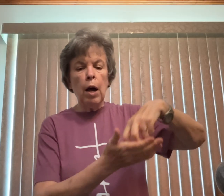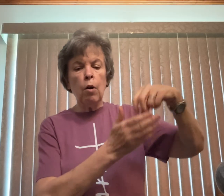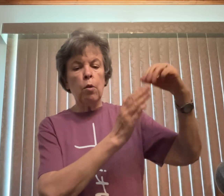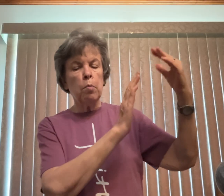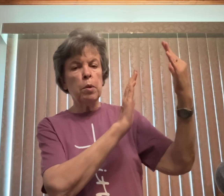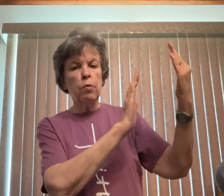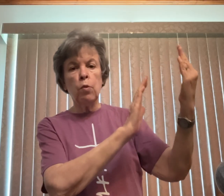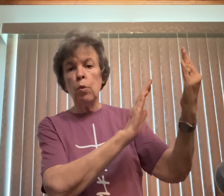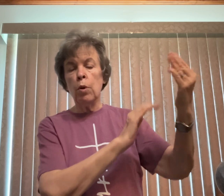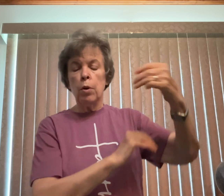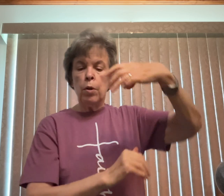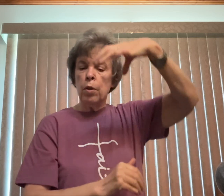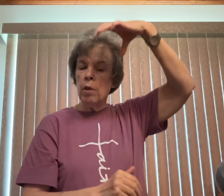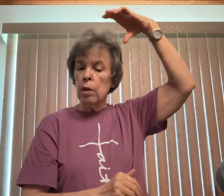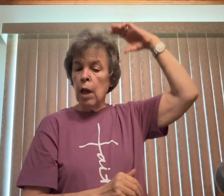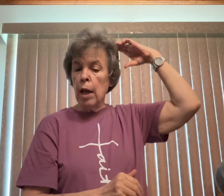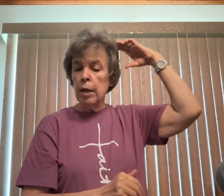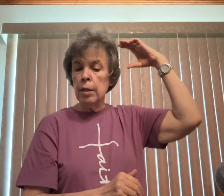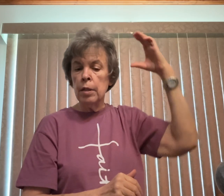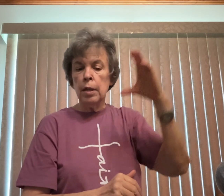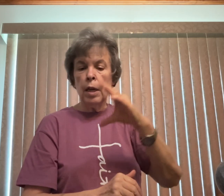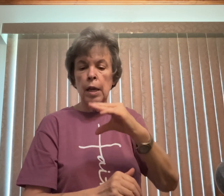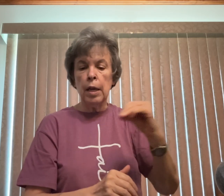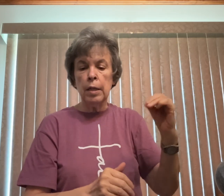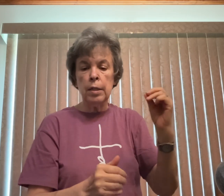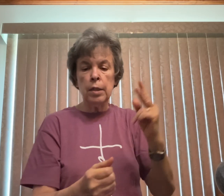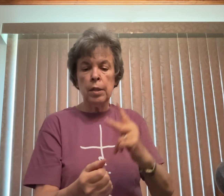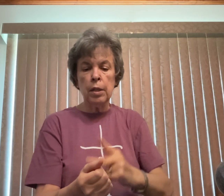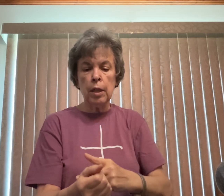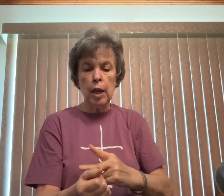bow before the Lion and the Lamb.